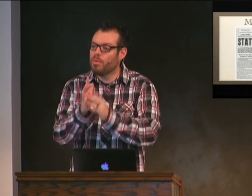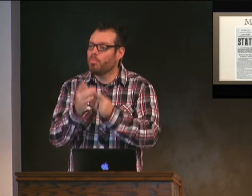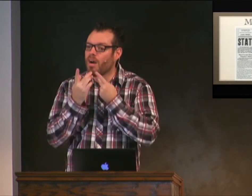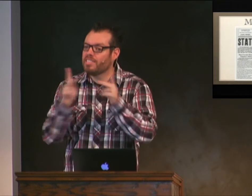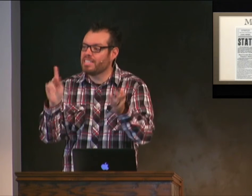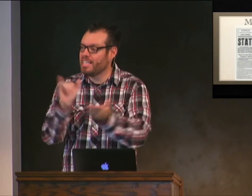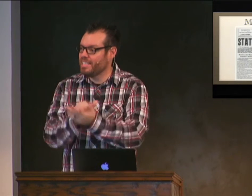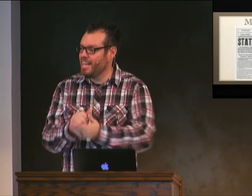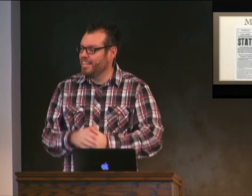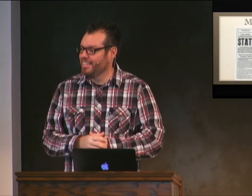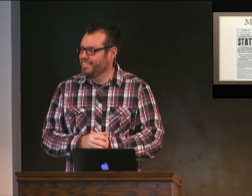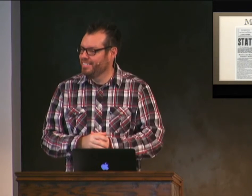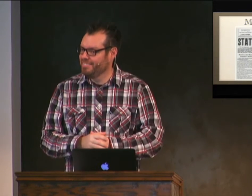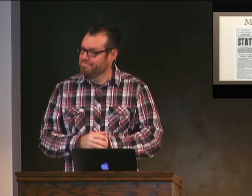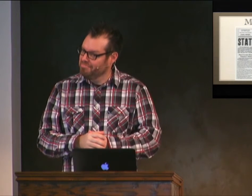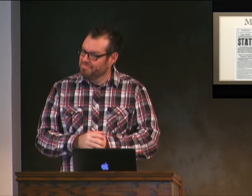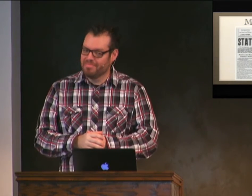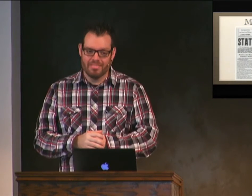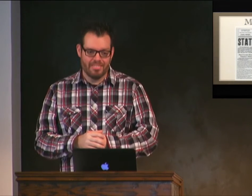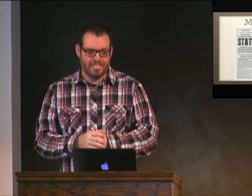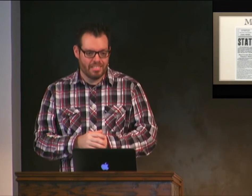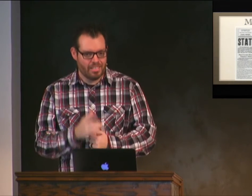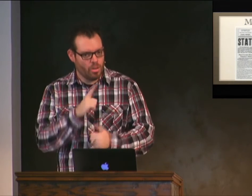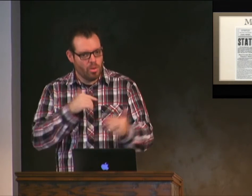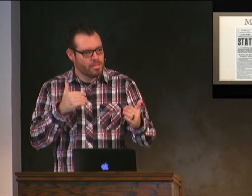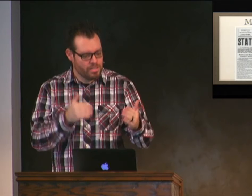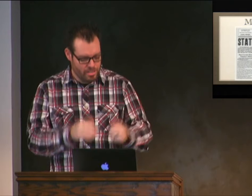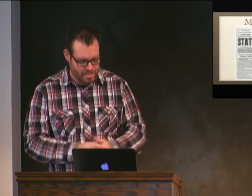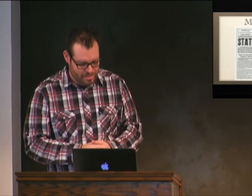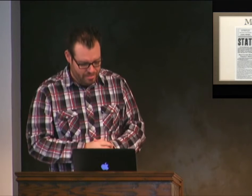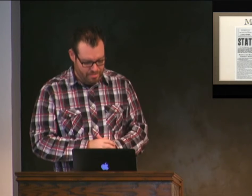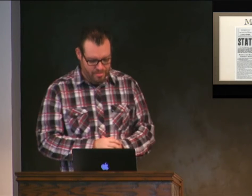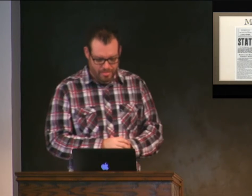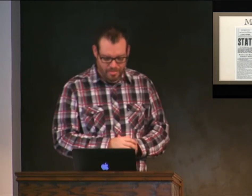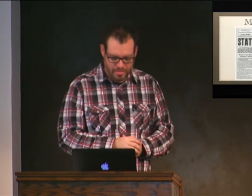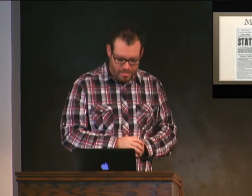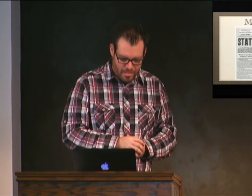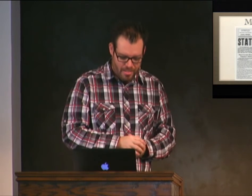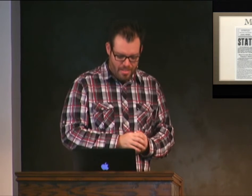The Bible prophesies that. The Lord comes near.